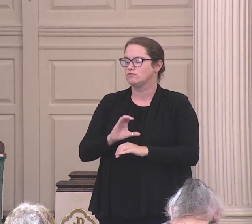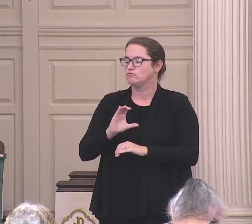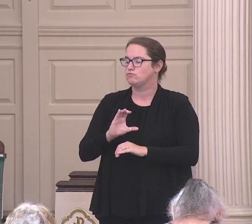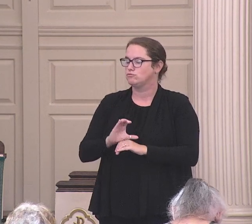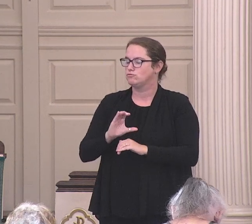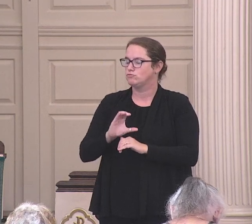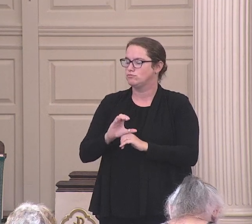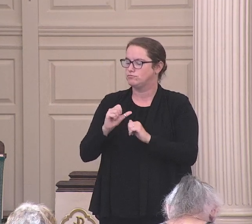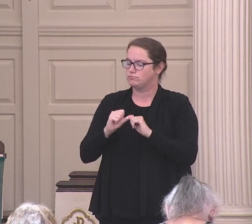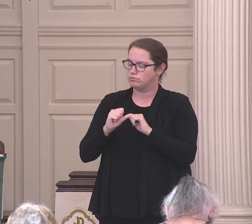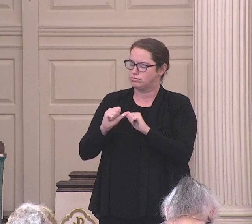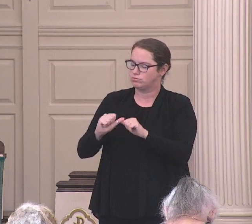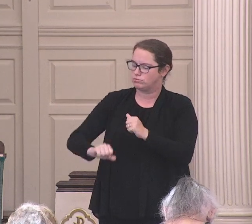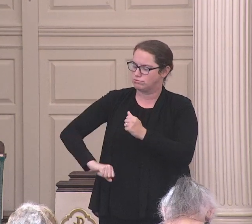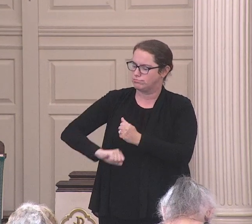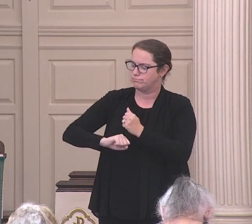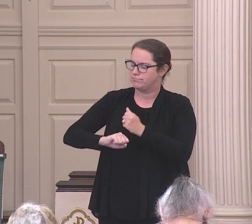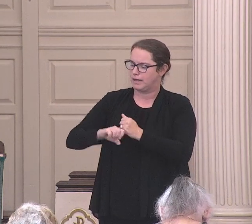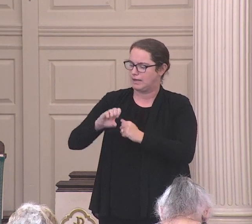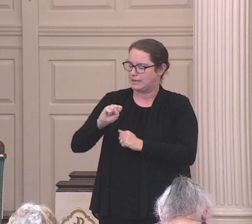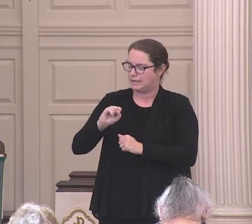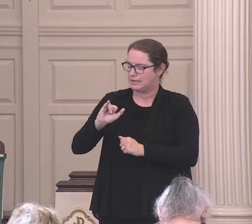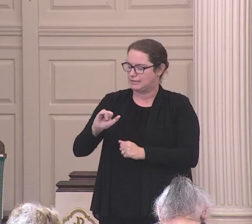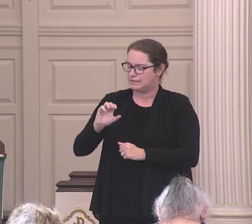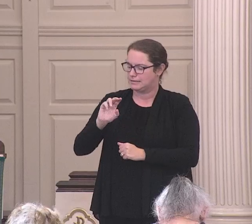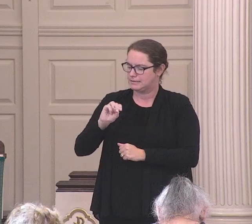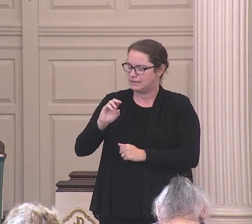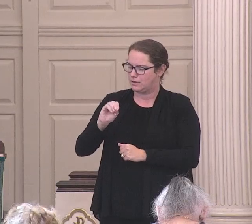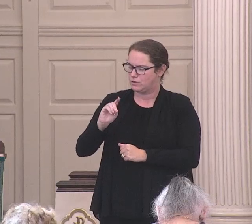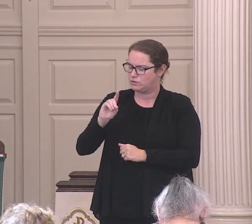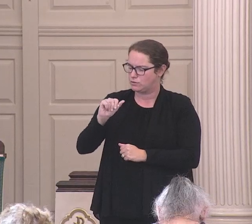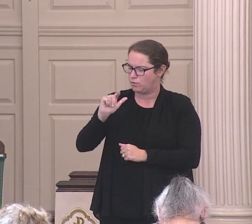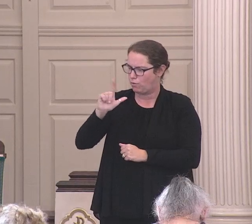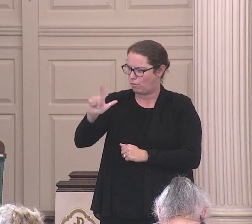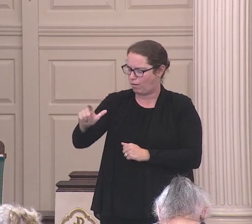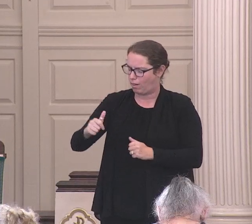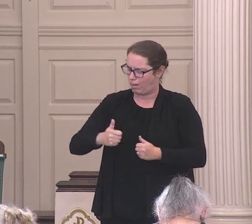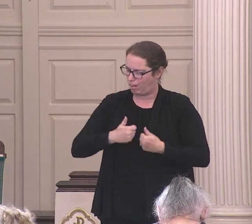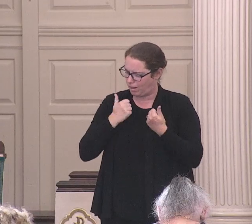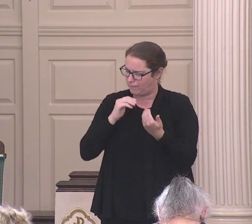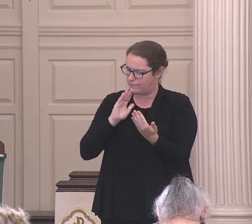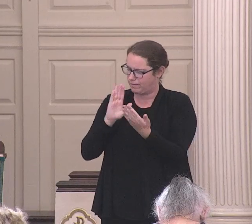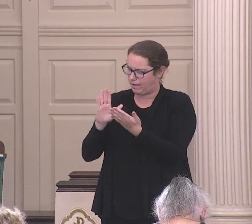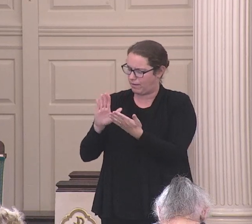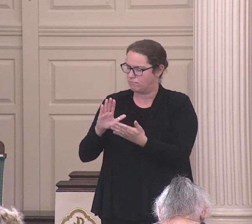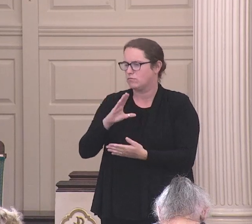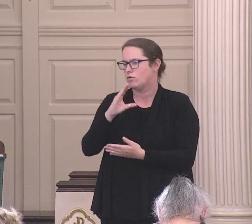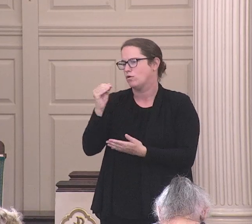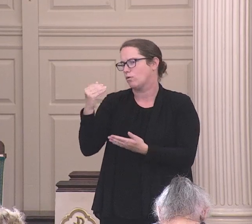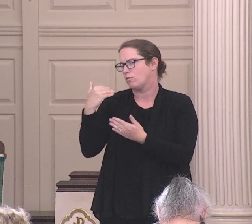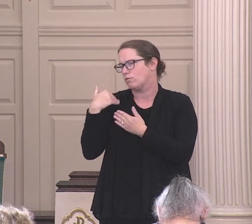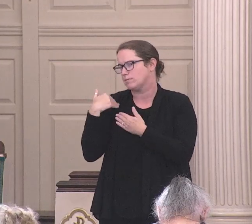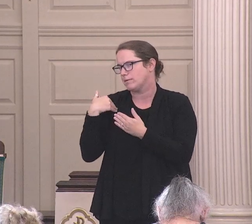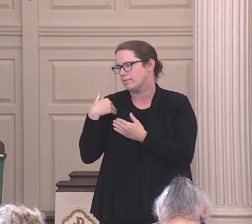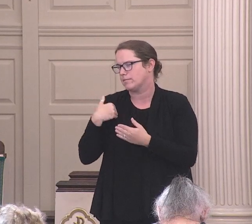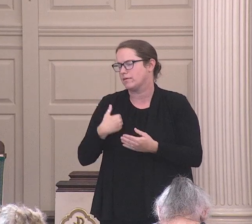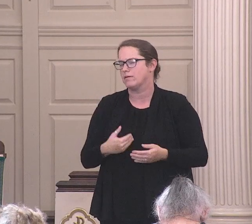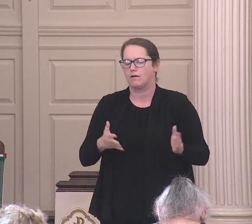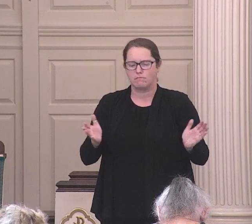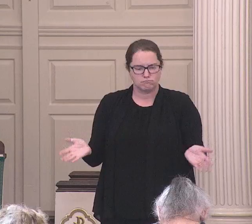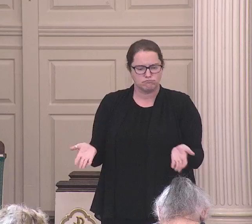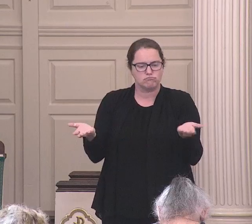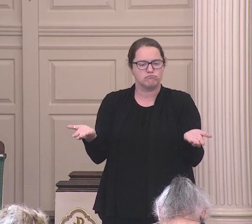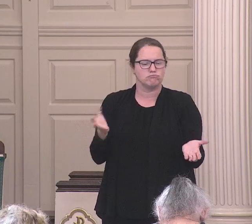lifestyle as a sign of co-responsibility, promoting the participation, the